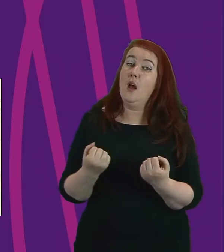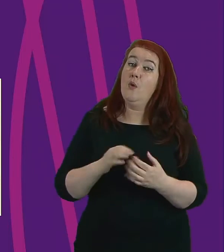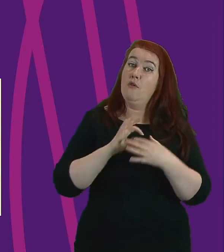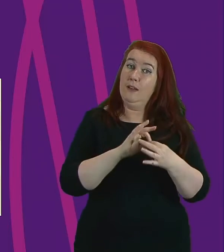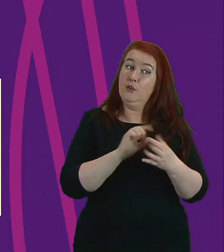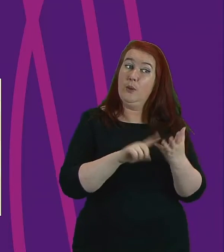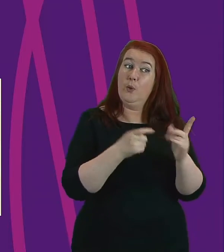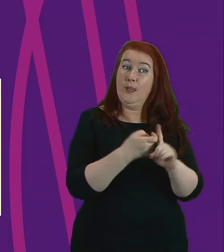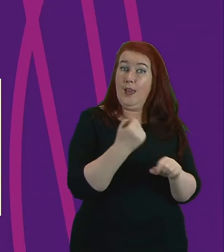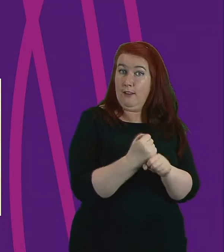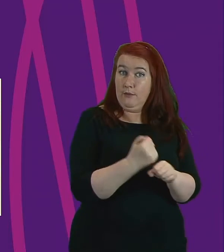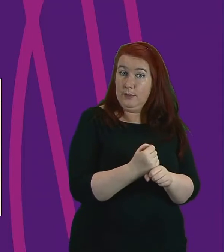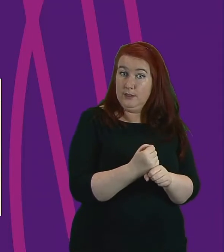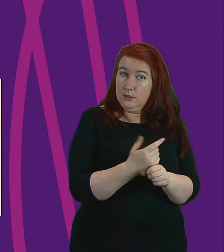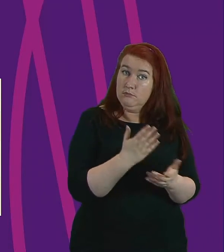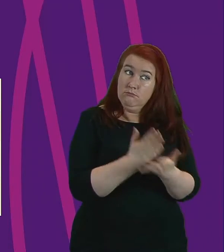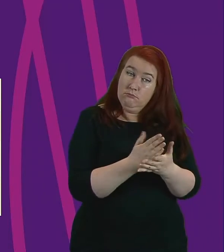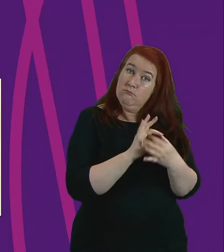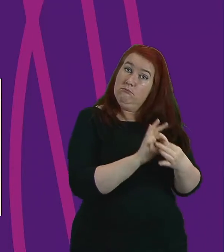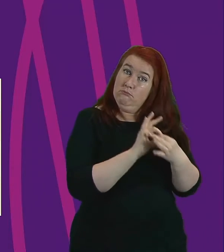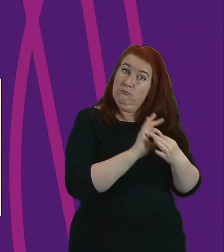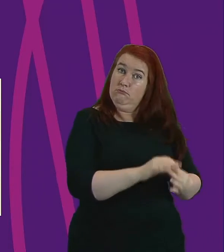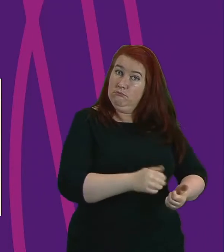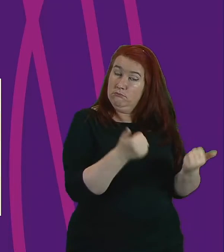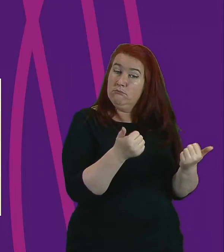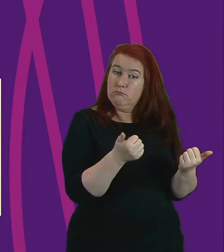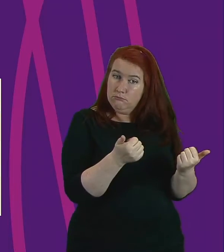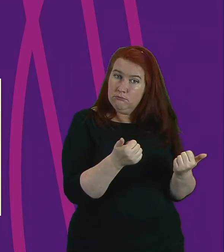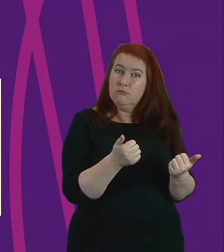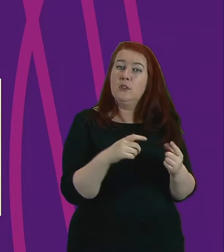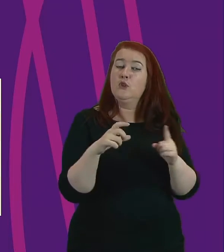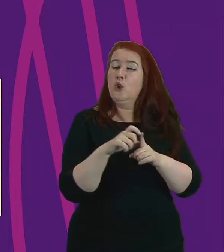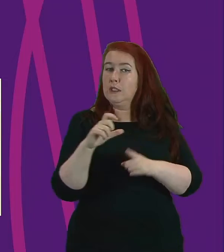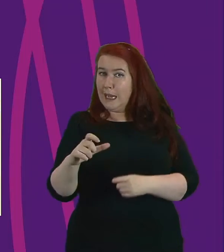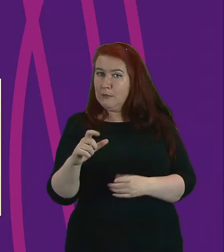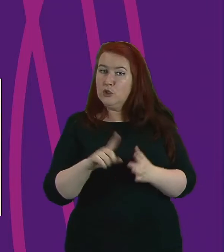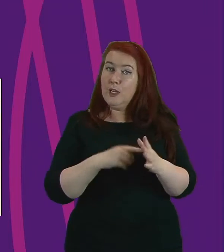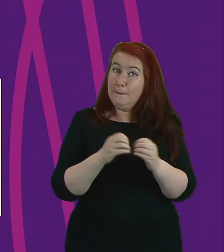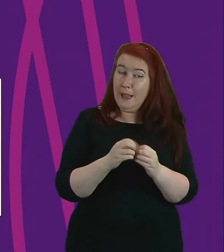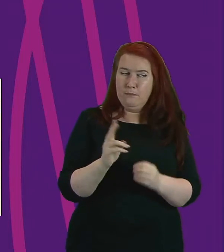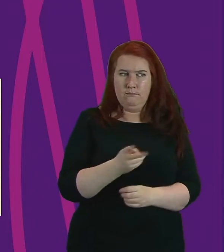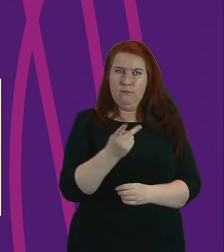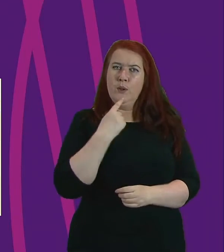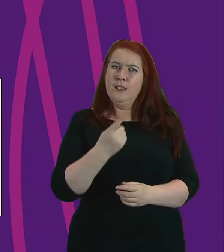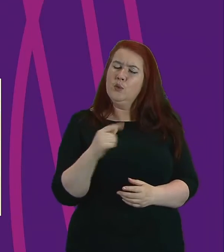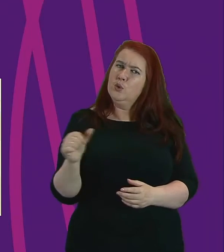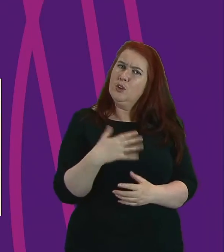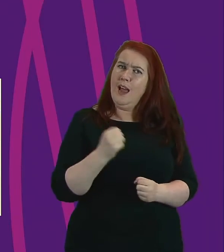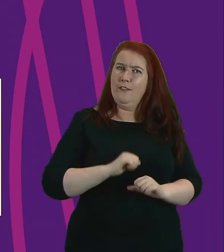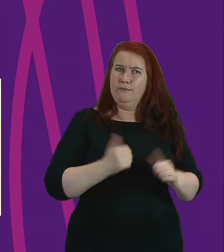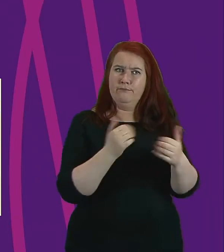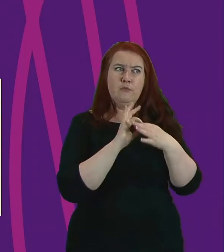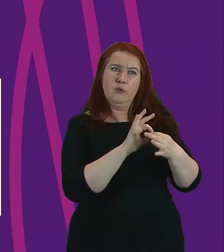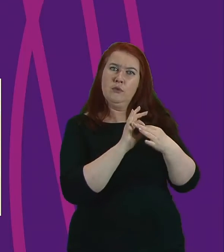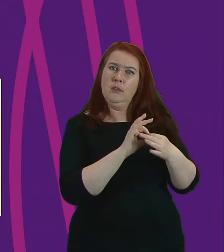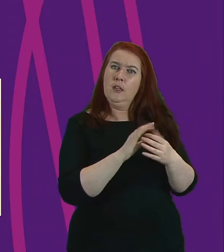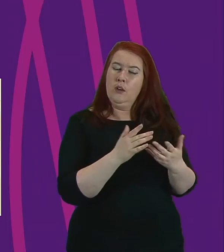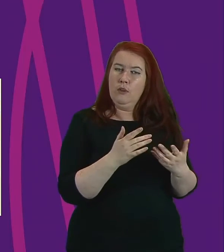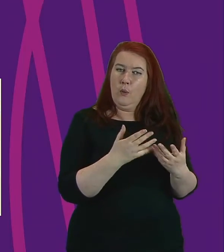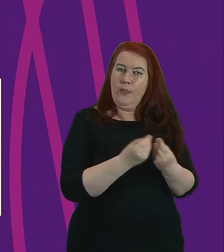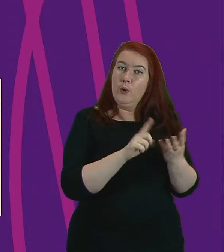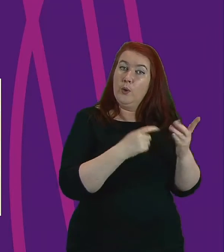often say this, is constructive. Donald Cameron and Jackie Baillie both called for that constructive relationship, and the